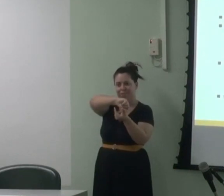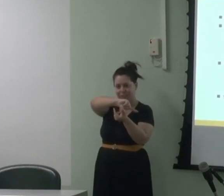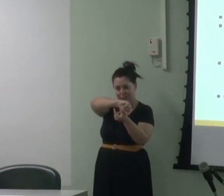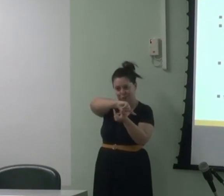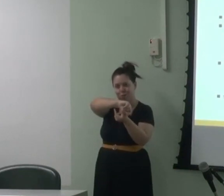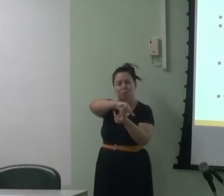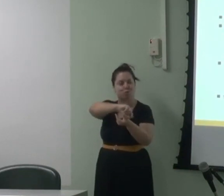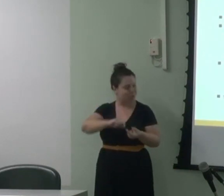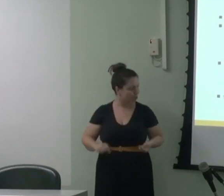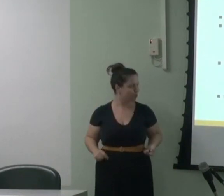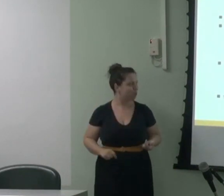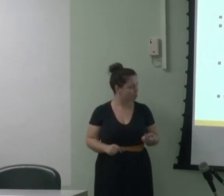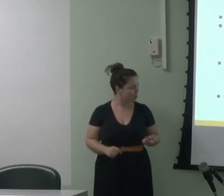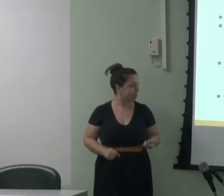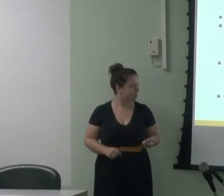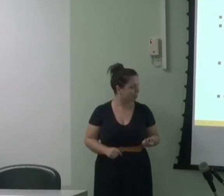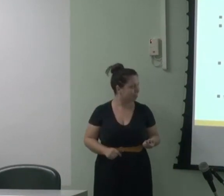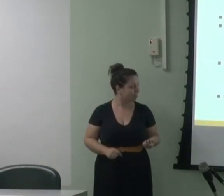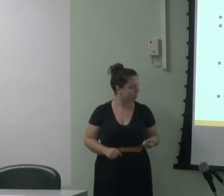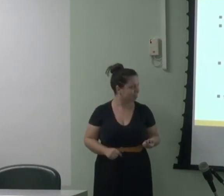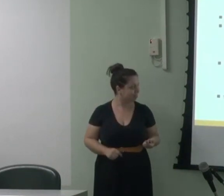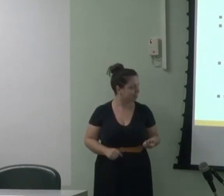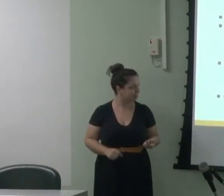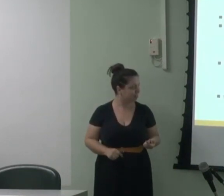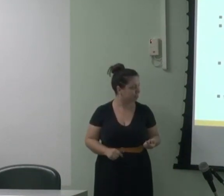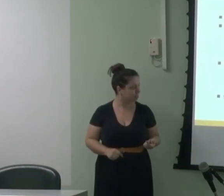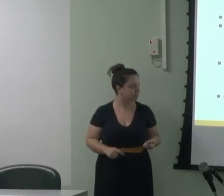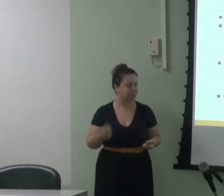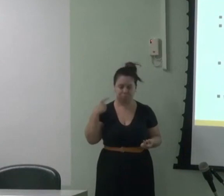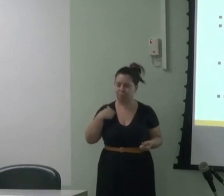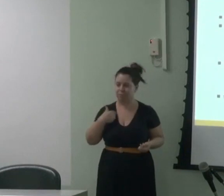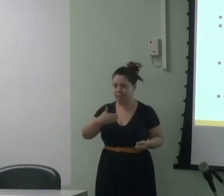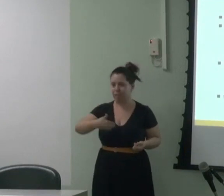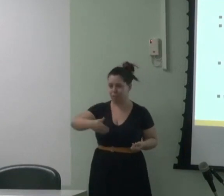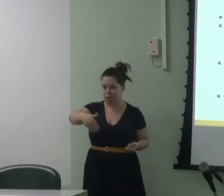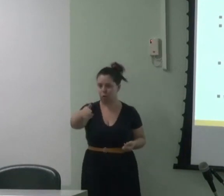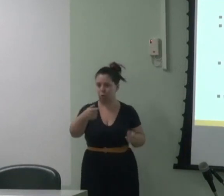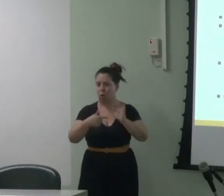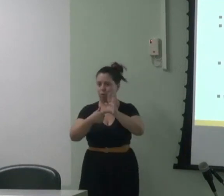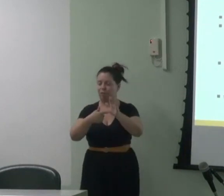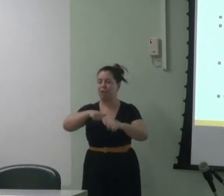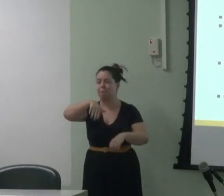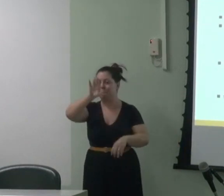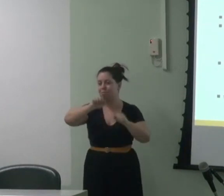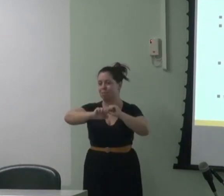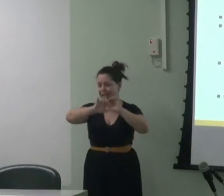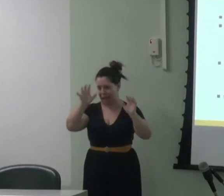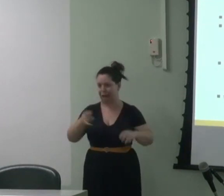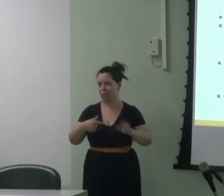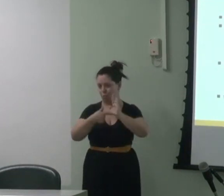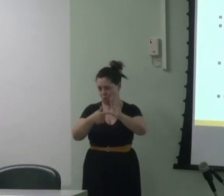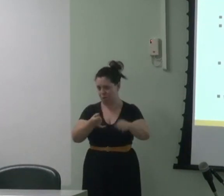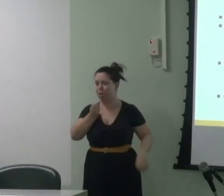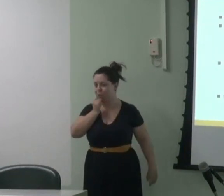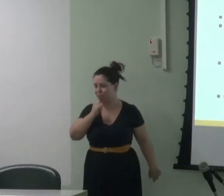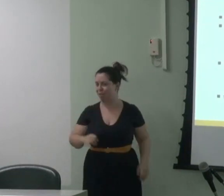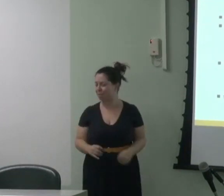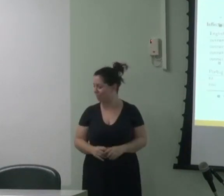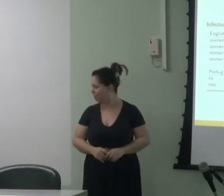quite close to Morphinet project, so I just name it there because it will follow also in the next